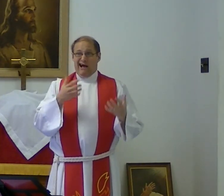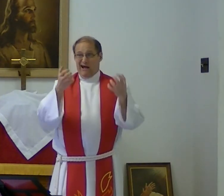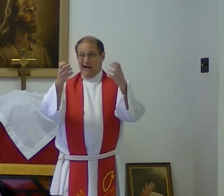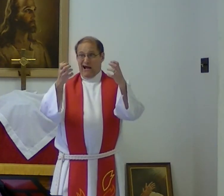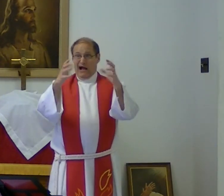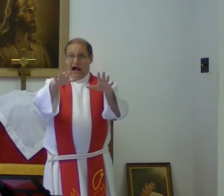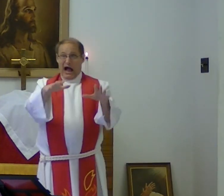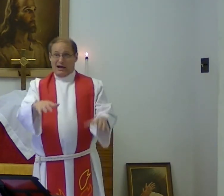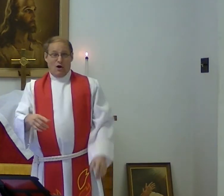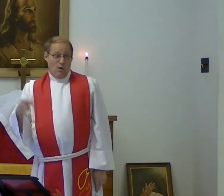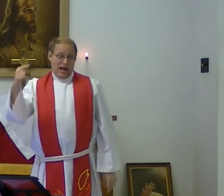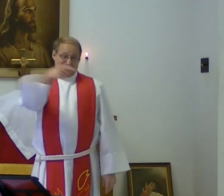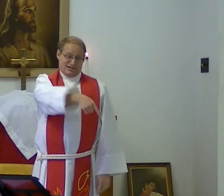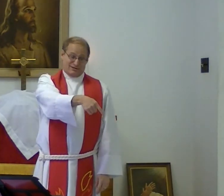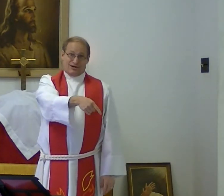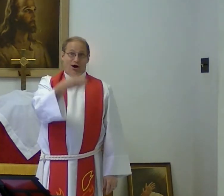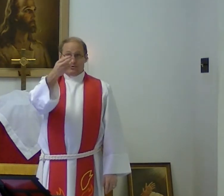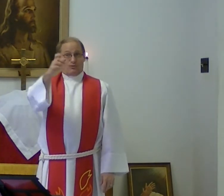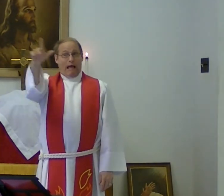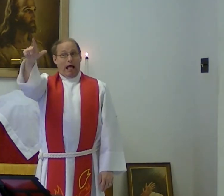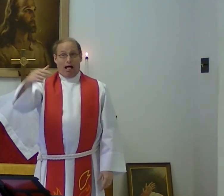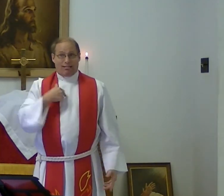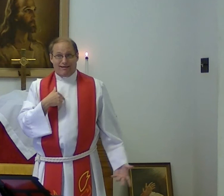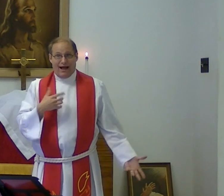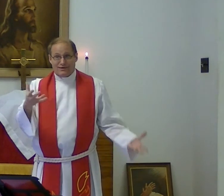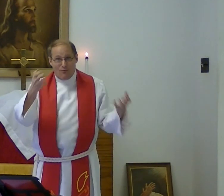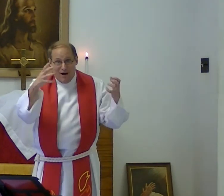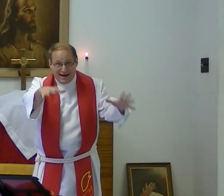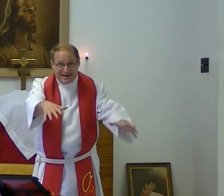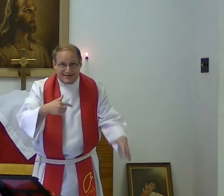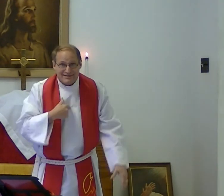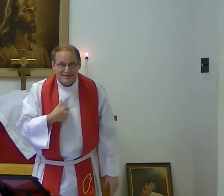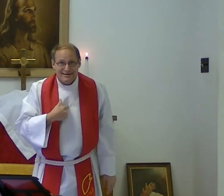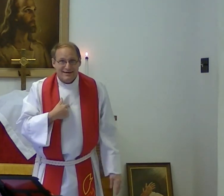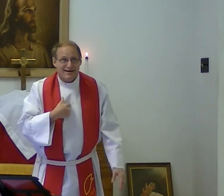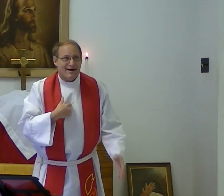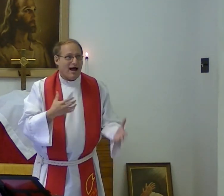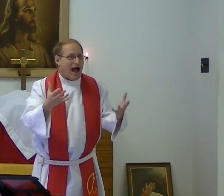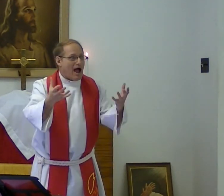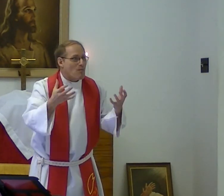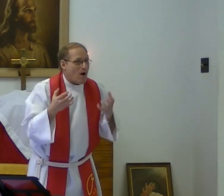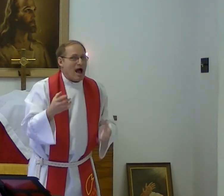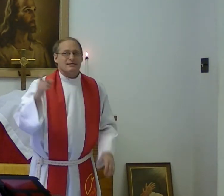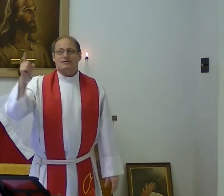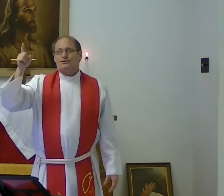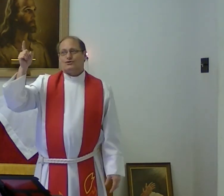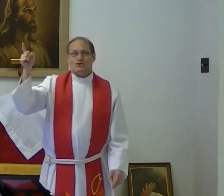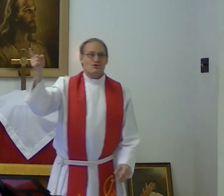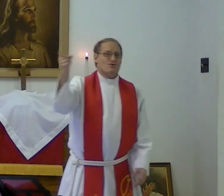I don't want you to go to hell. I don't want it. I want you